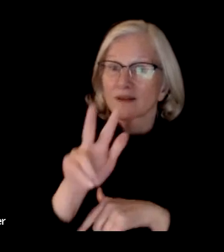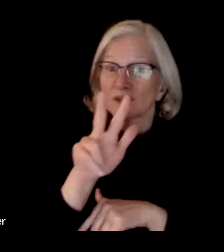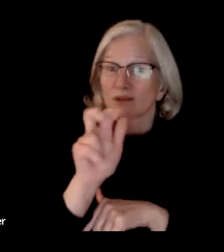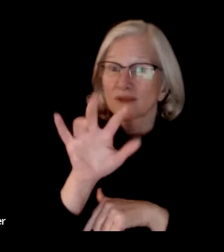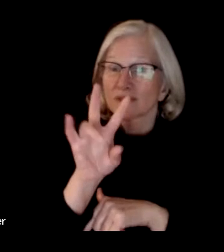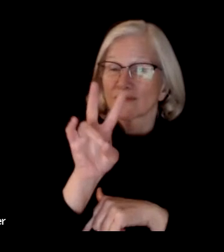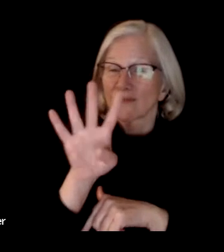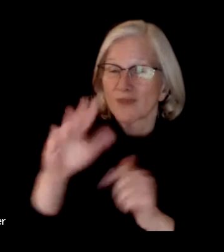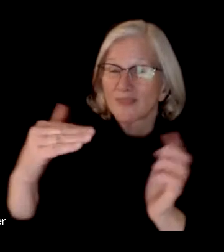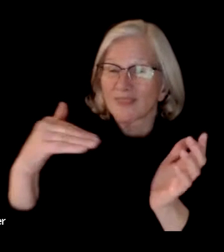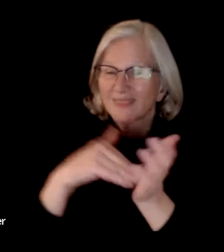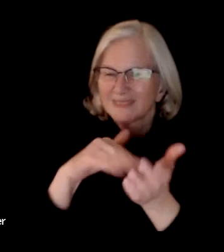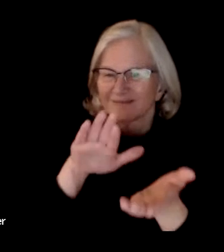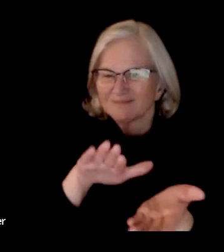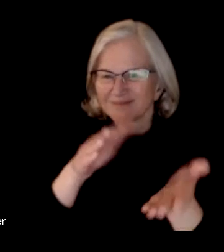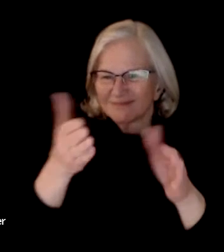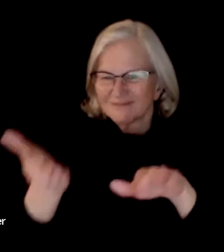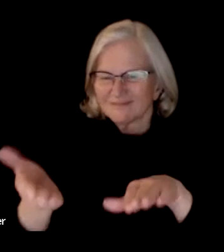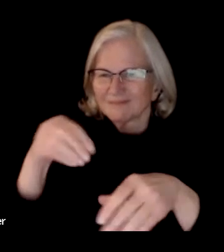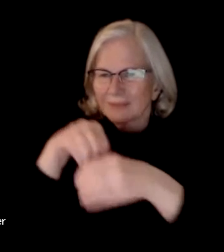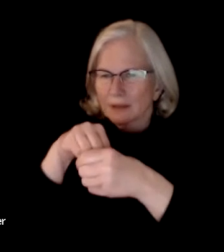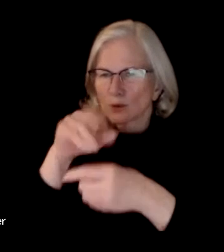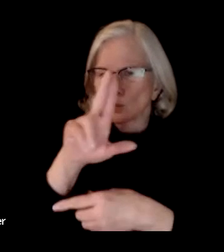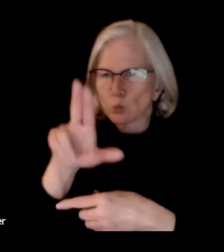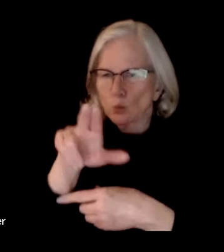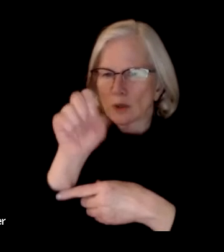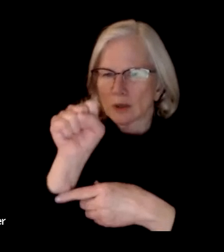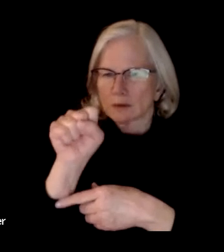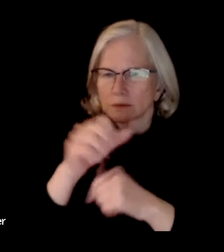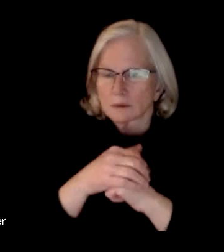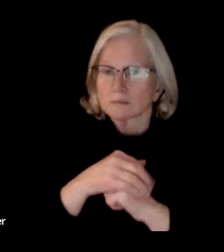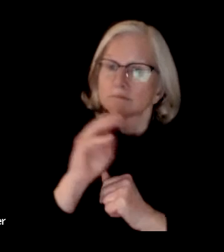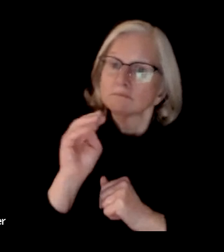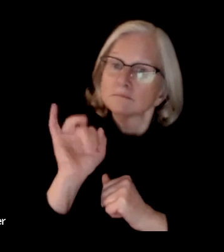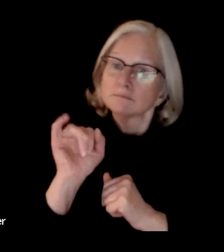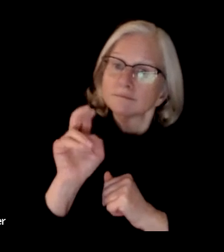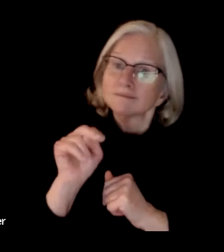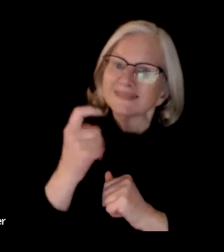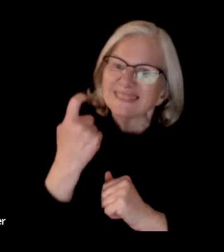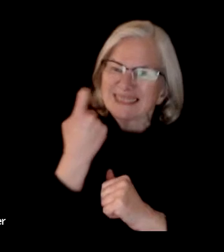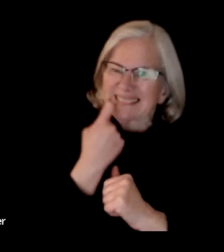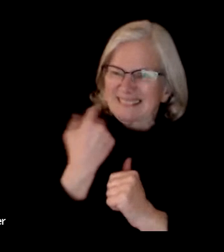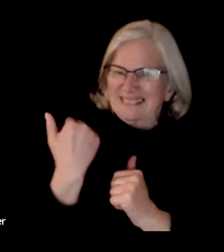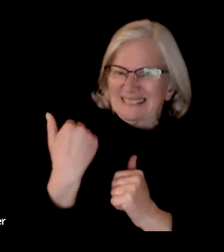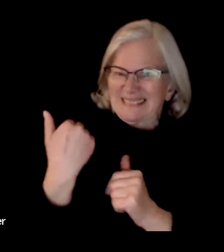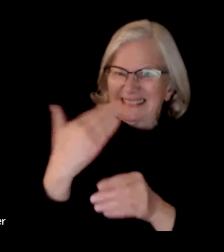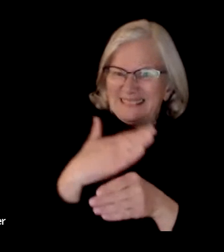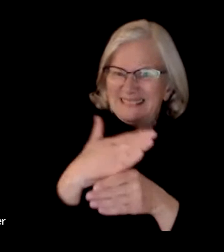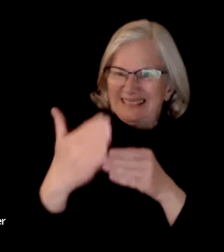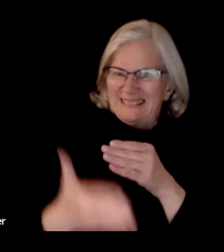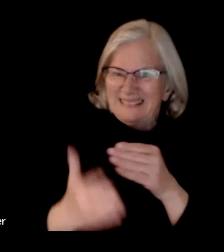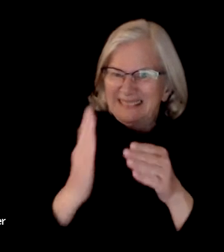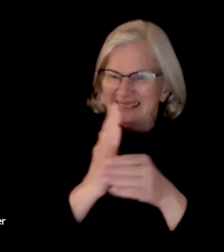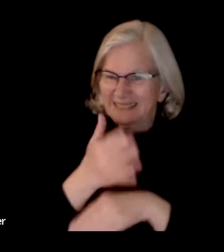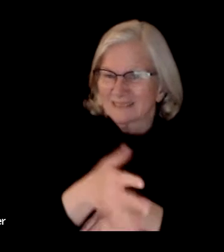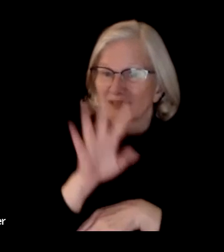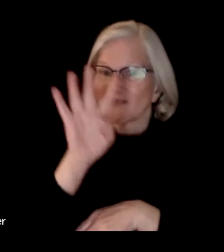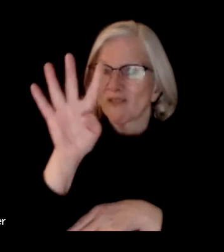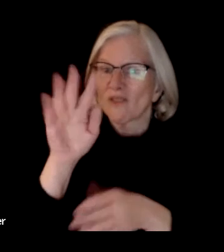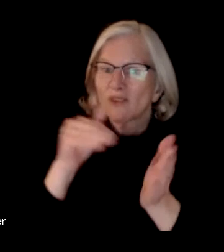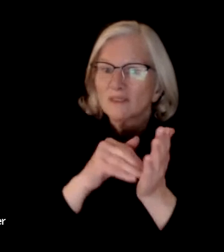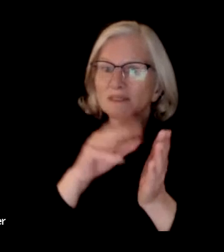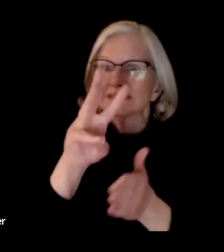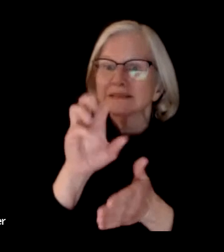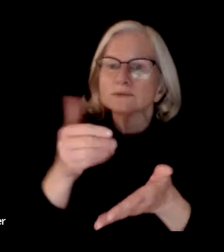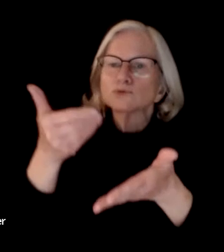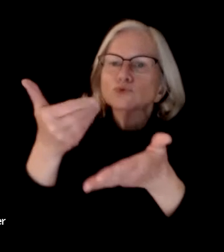our country. Here in Minnesota, over the weekend, we reported more than 4,600 new COVID